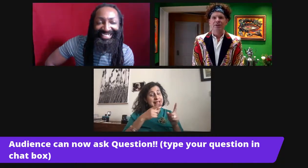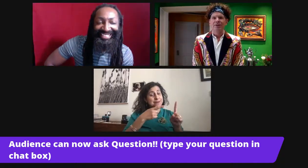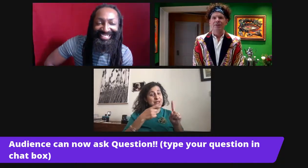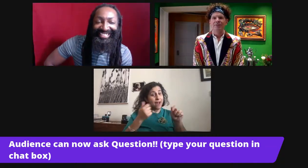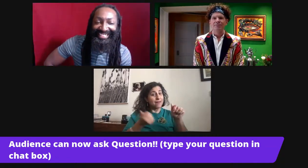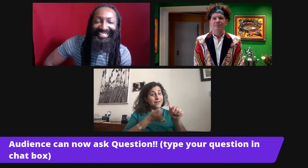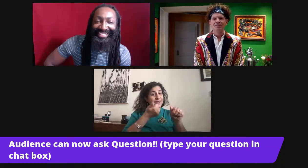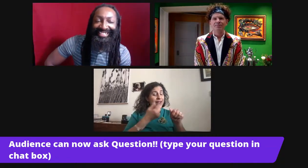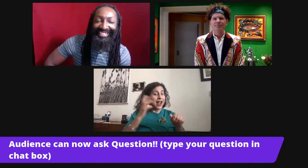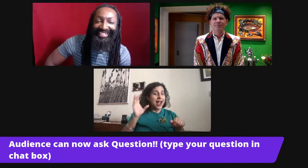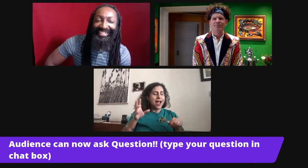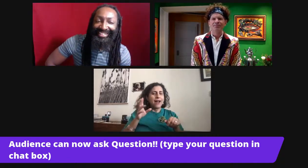Ouija. You'll have to look that up.